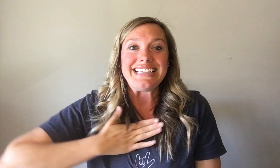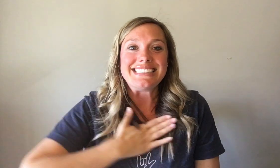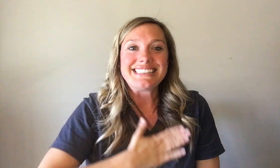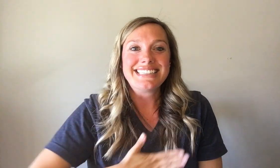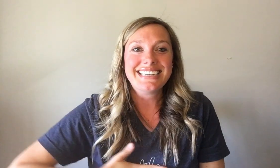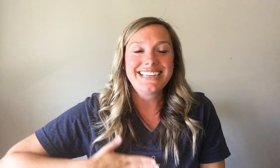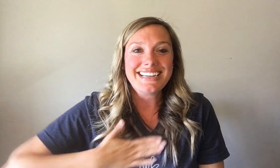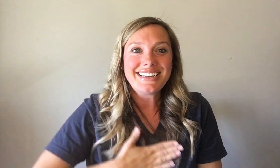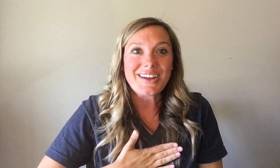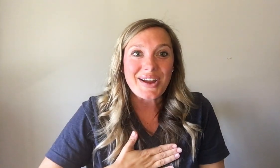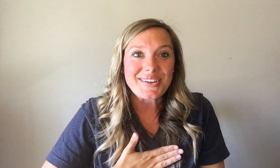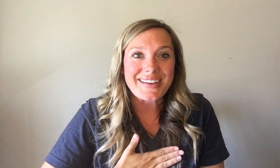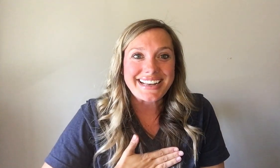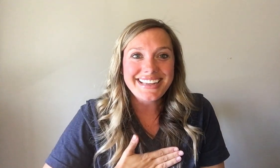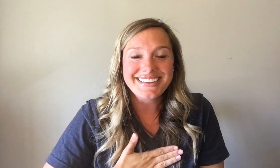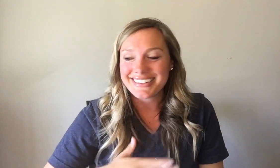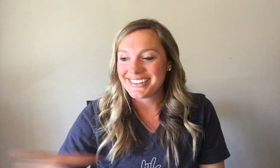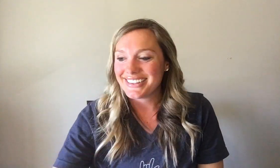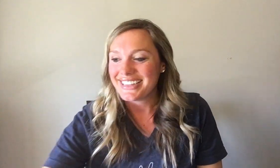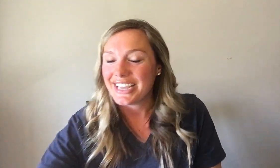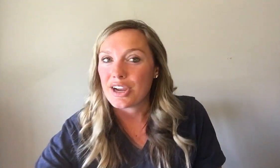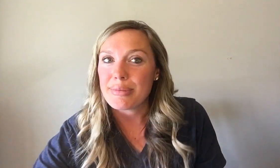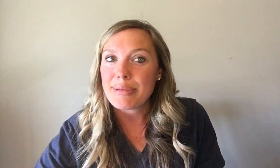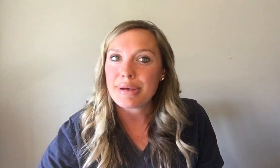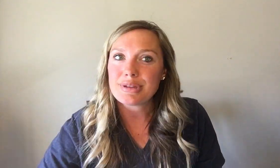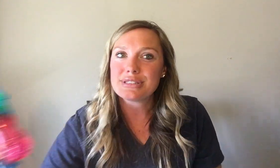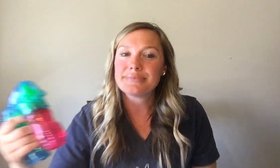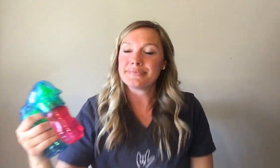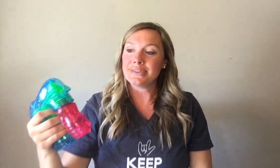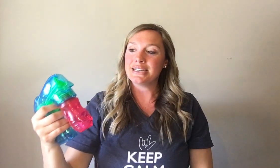Please. Are you ready? Here are my bubbles.